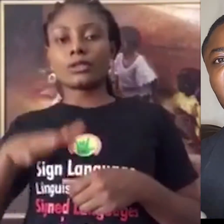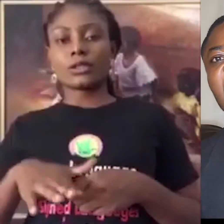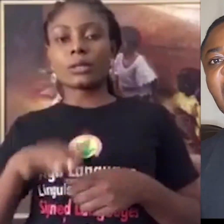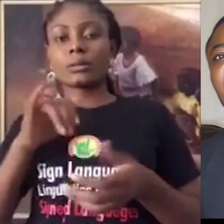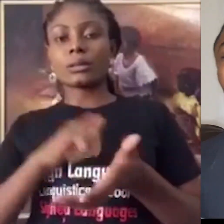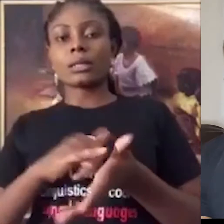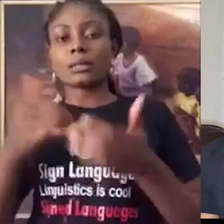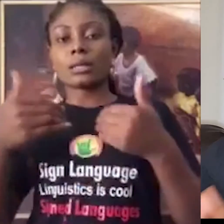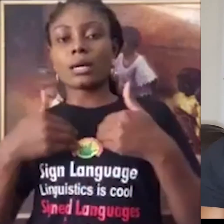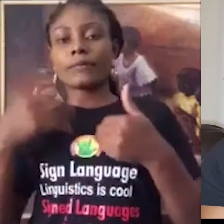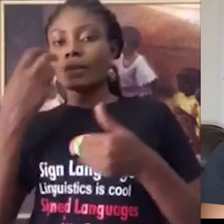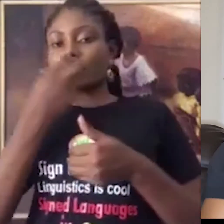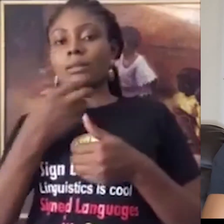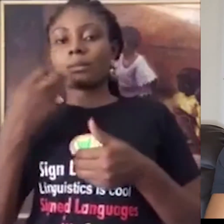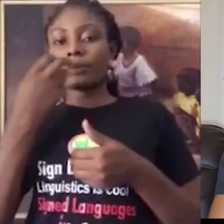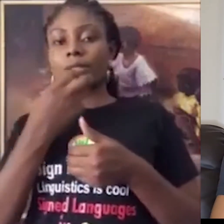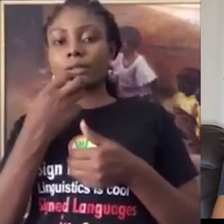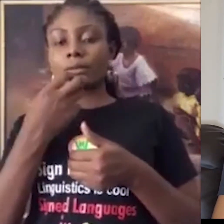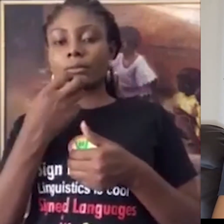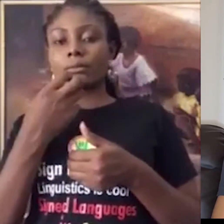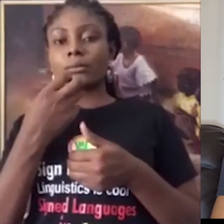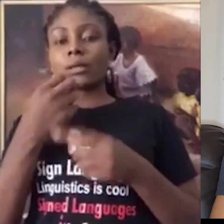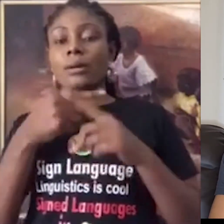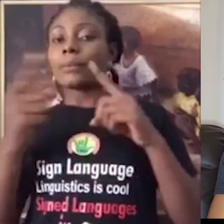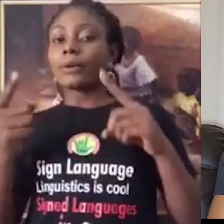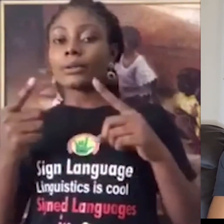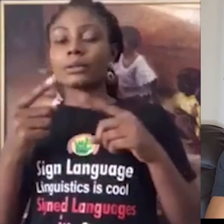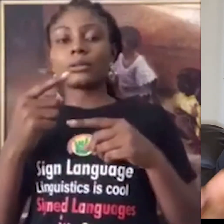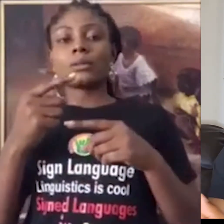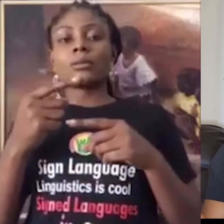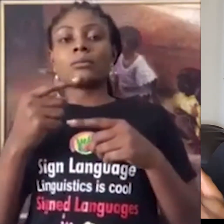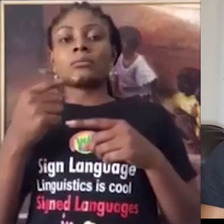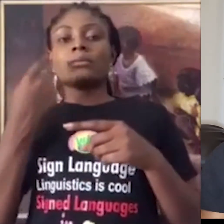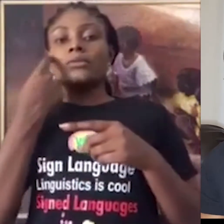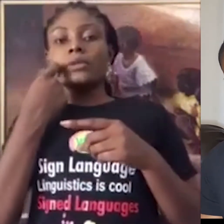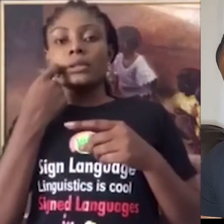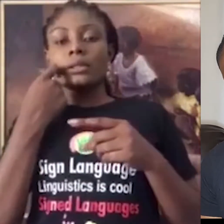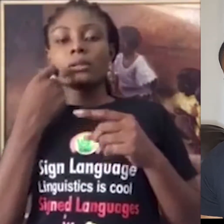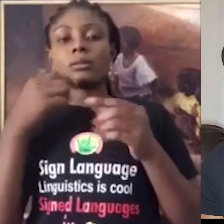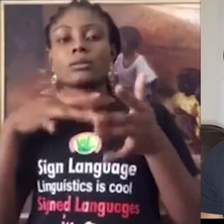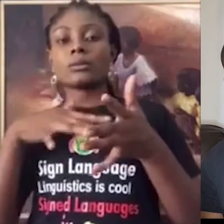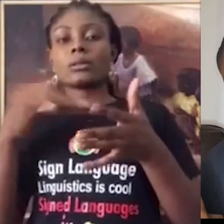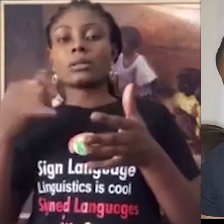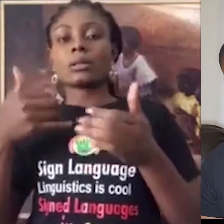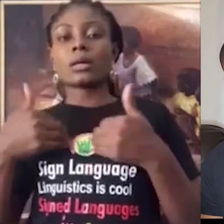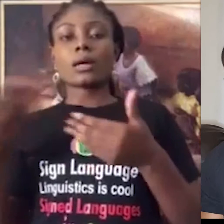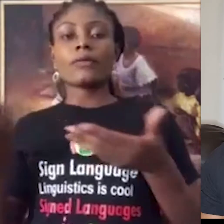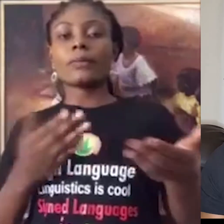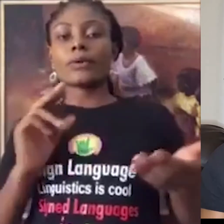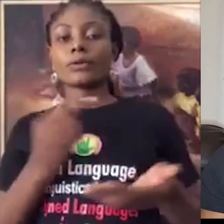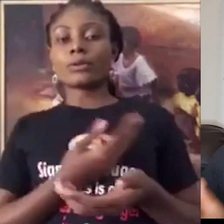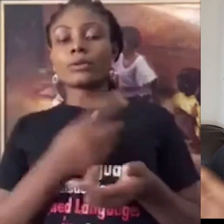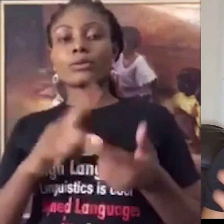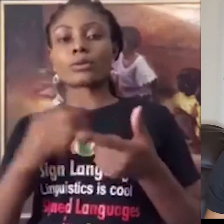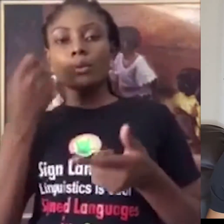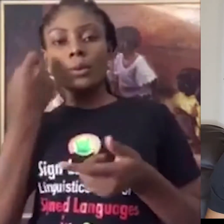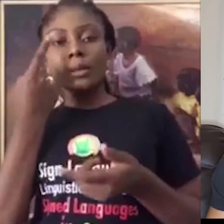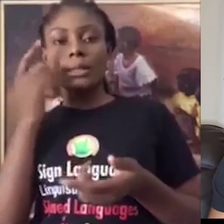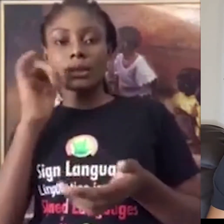of a child that has speech. But the recent studies have brought us to